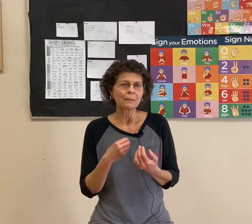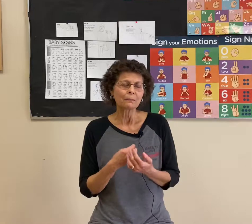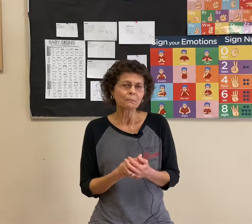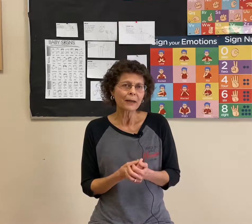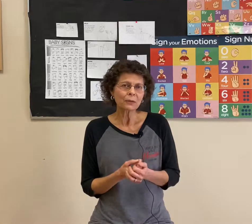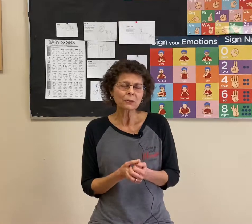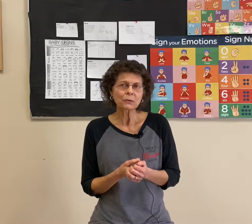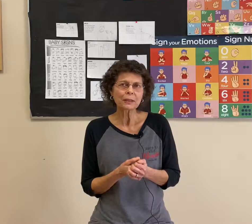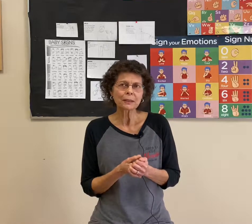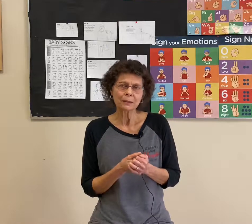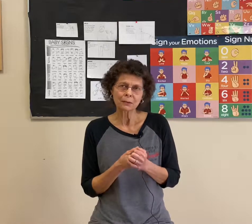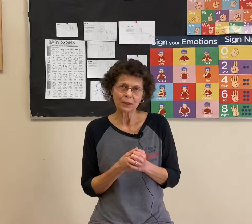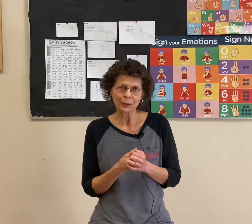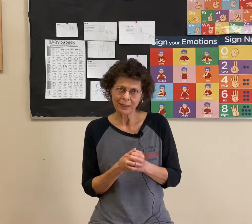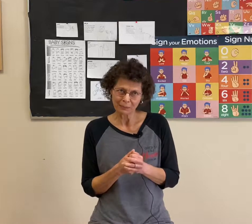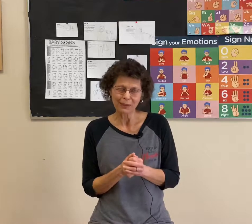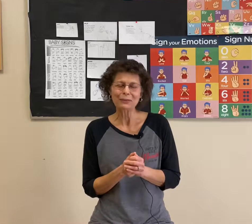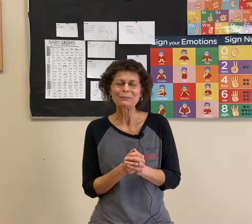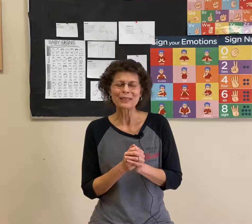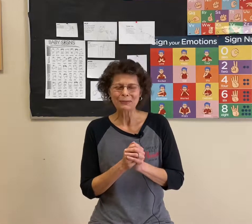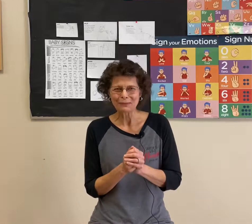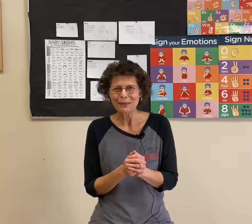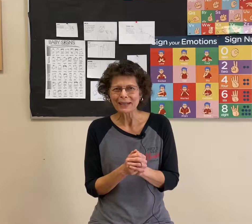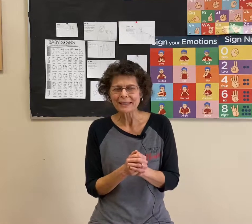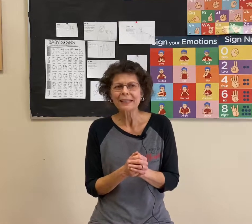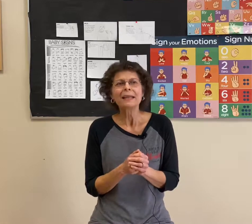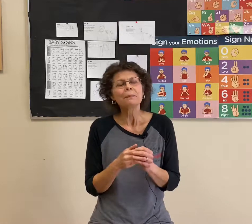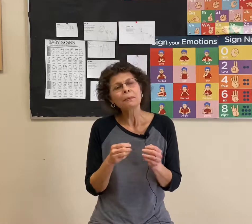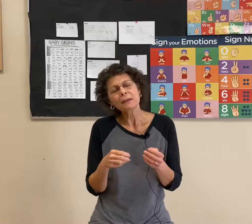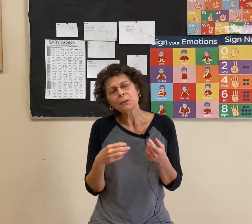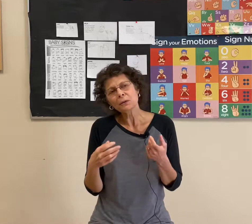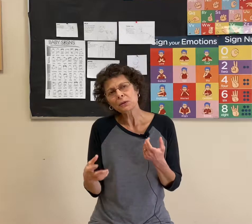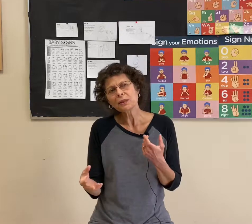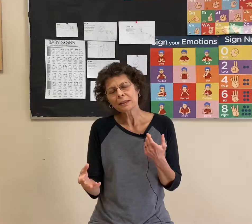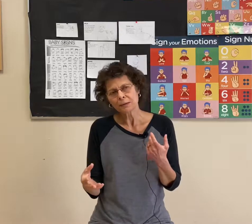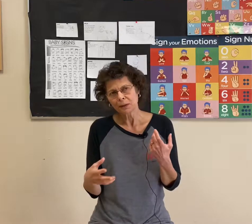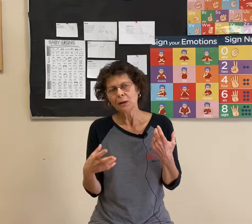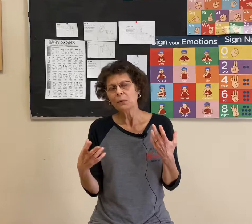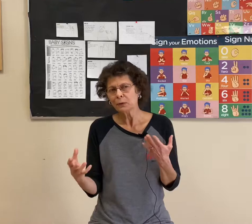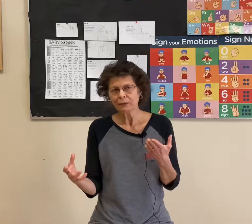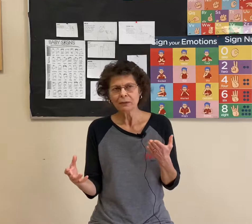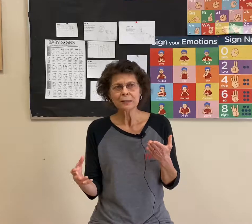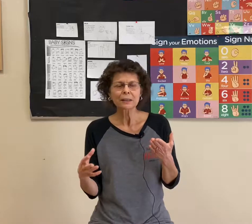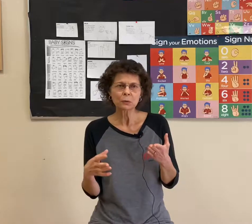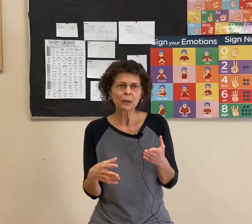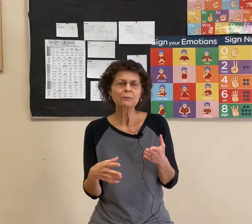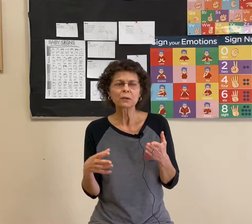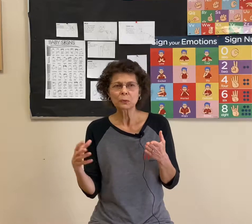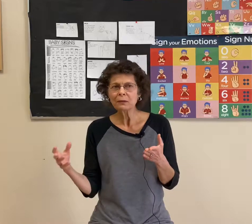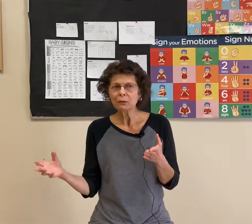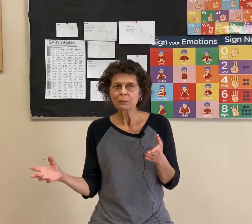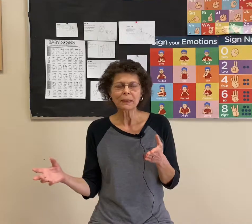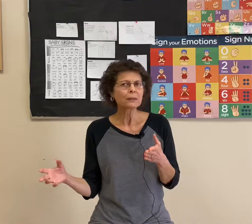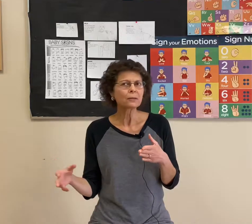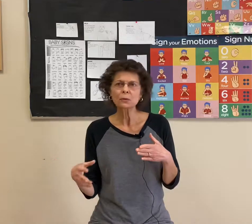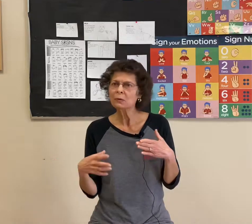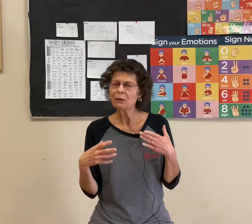My children graduate out of my room at 12 months, but when you're using this with older infants like 12 to 24 months, you sort of follow the